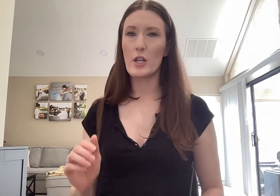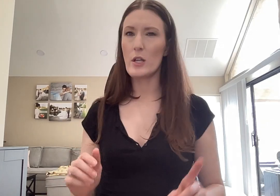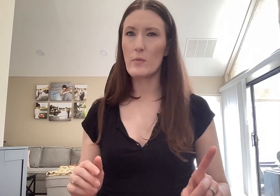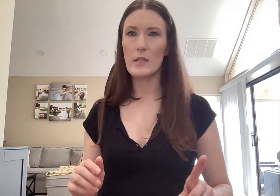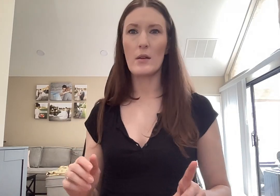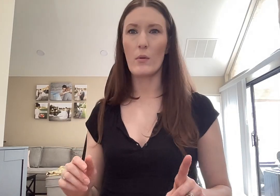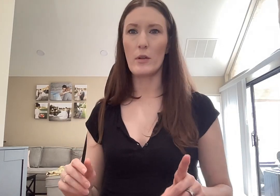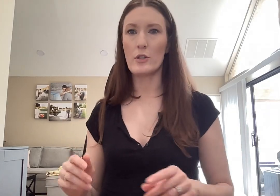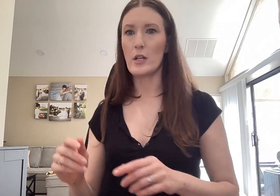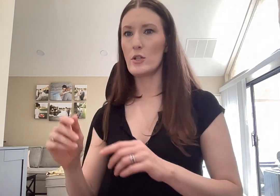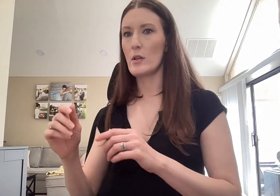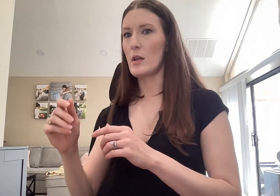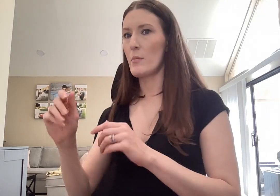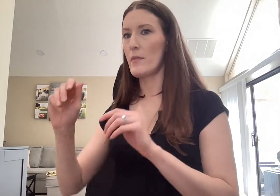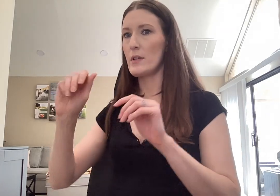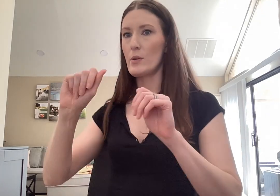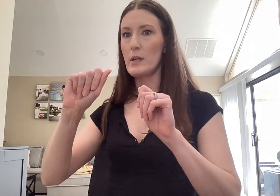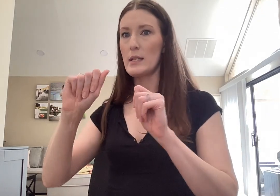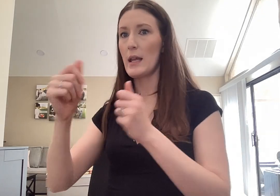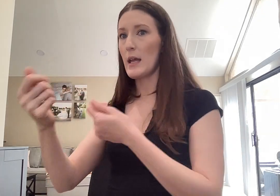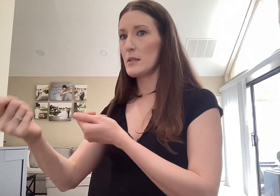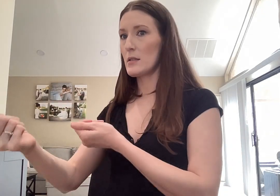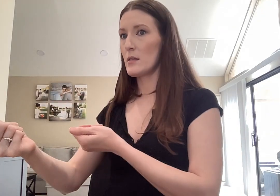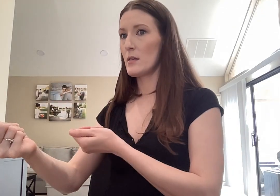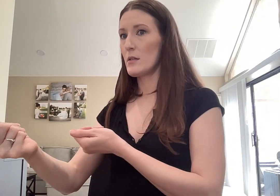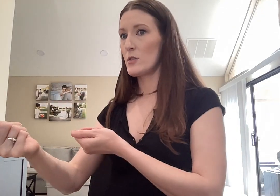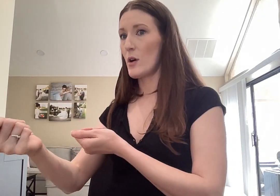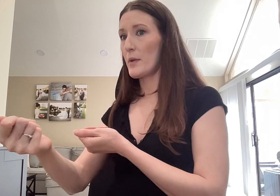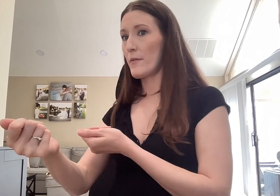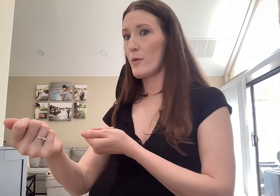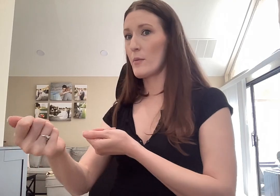Exchange. We did oil change in a previous unit. Take ace, dominant forward,